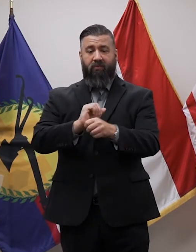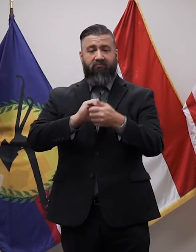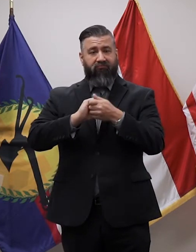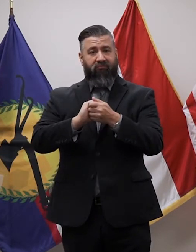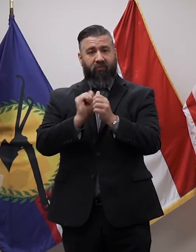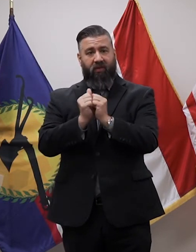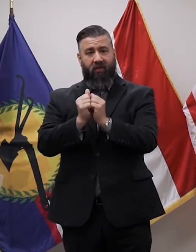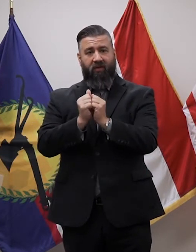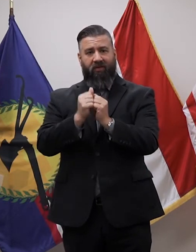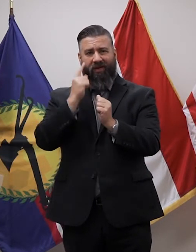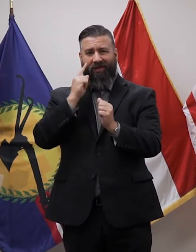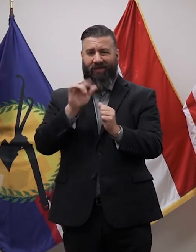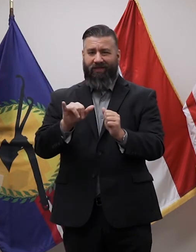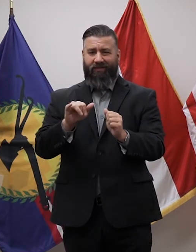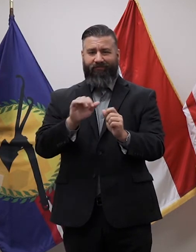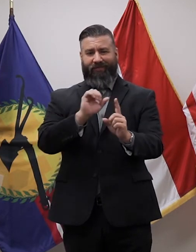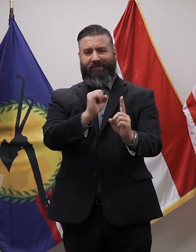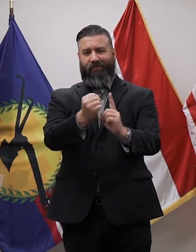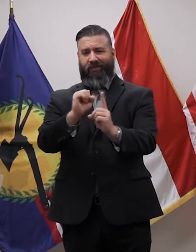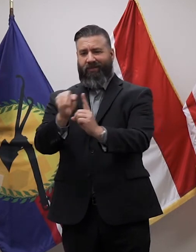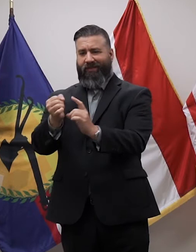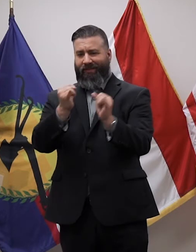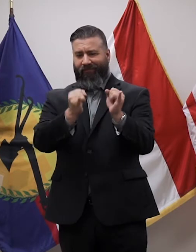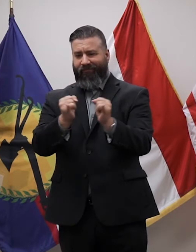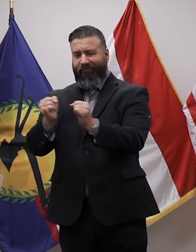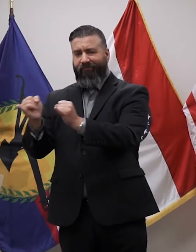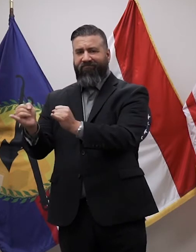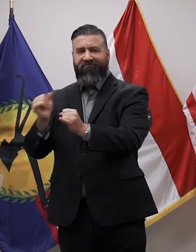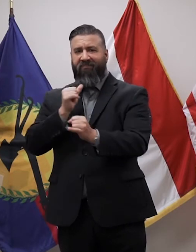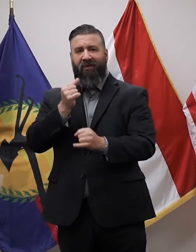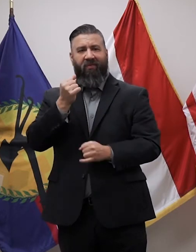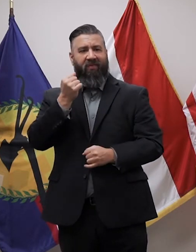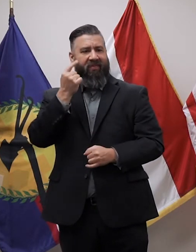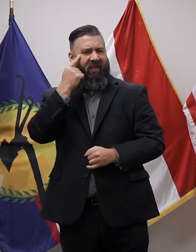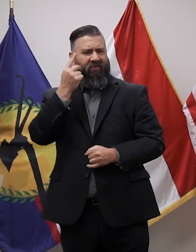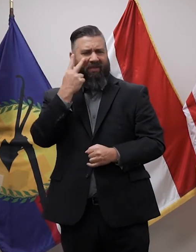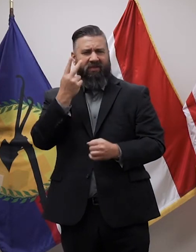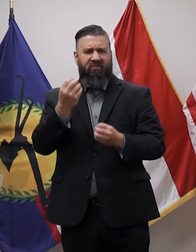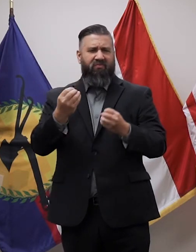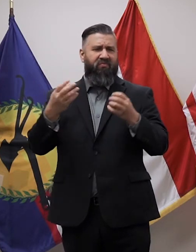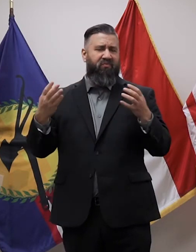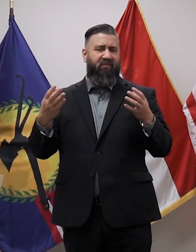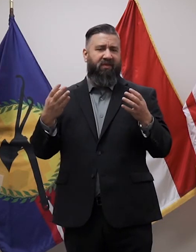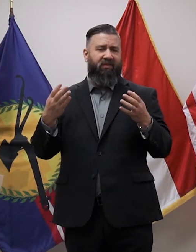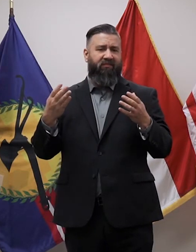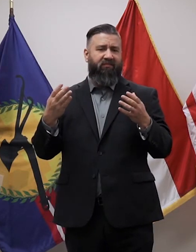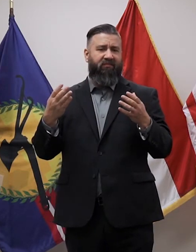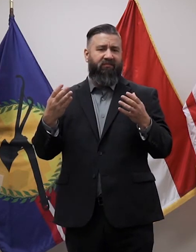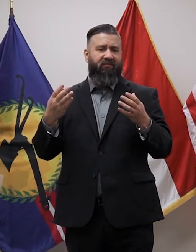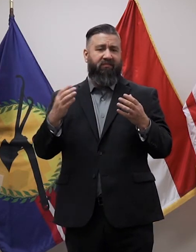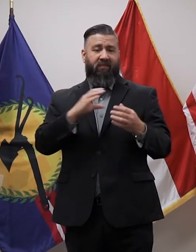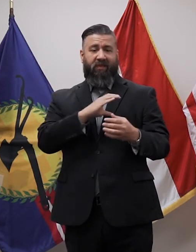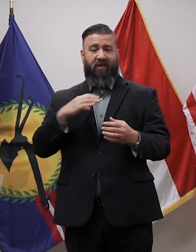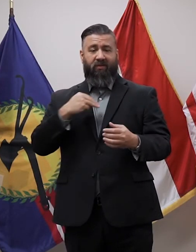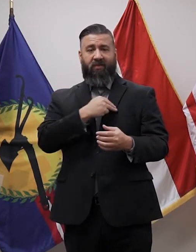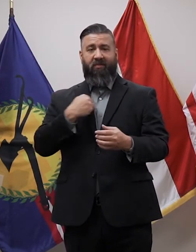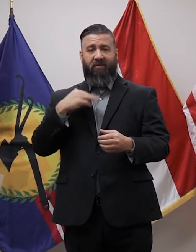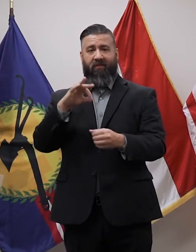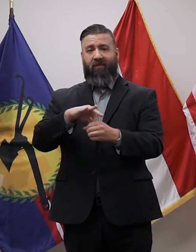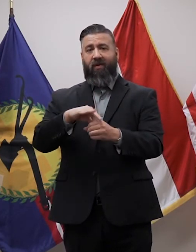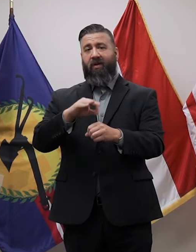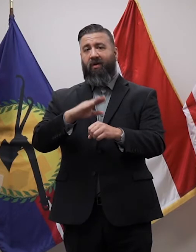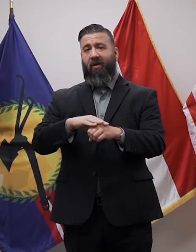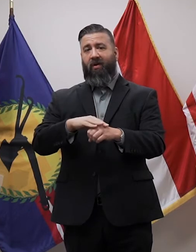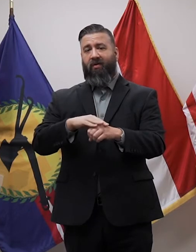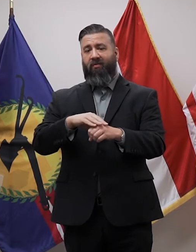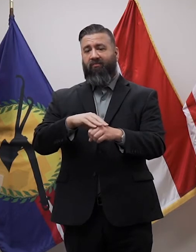be on an issue-by-issue basis. I don't think we'll see too much of county council members voting on what's